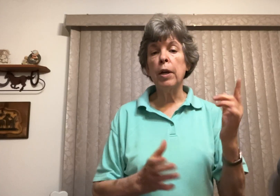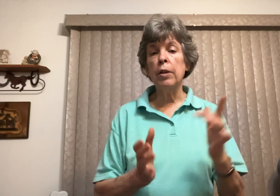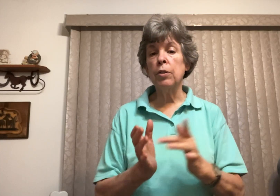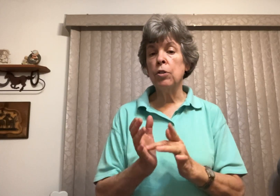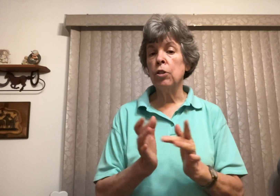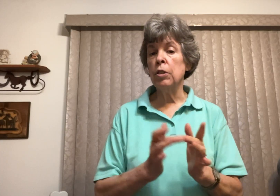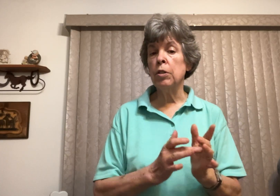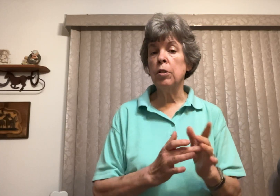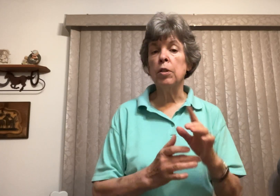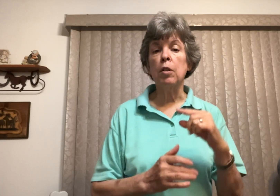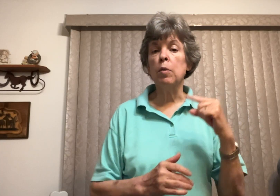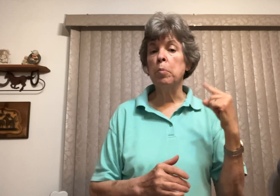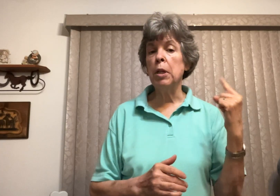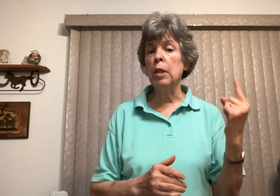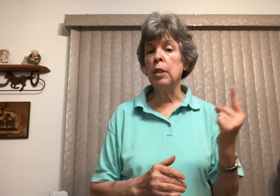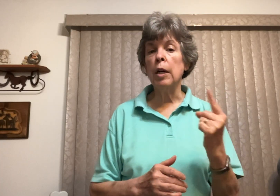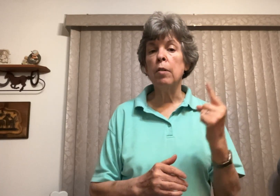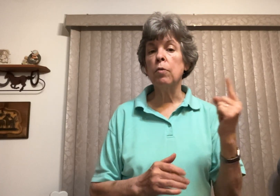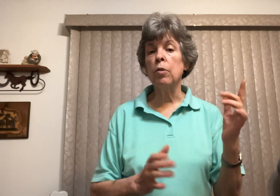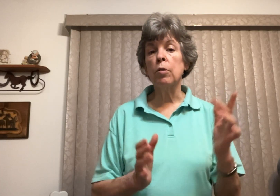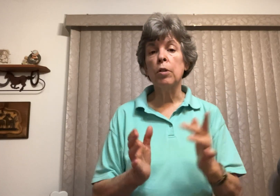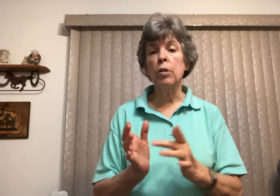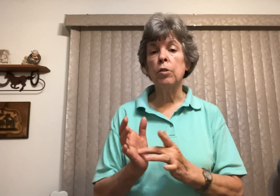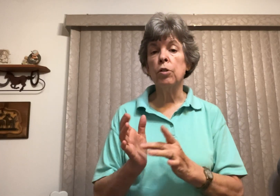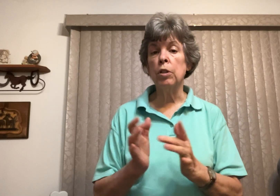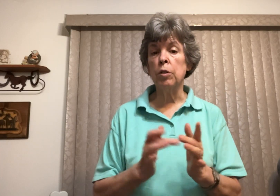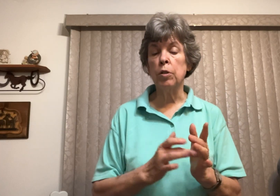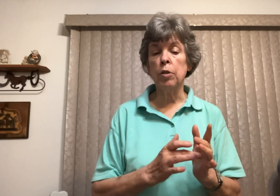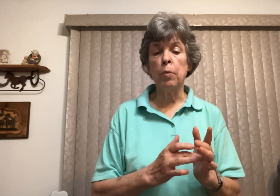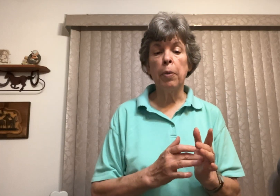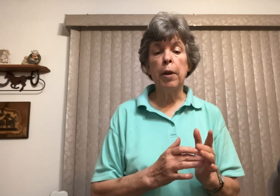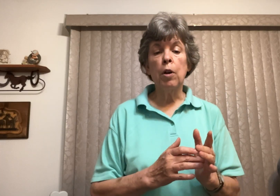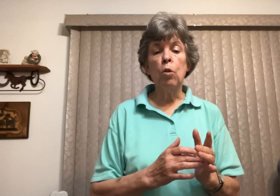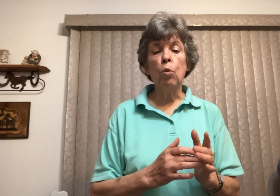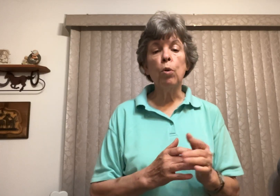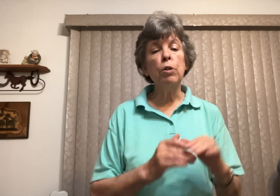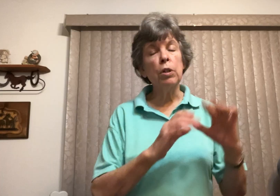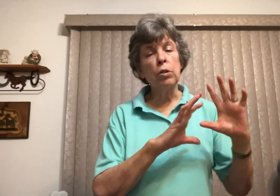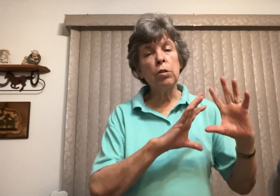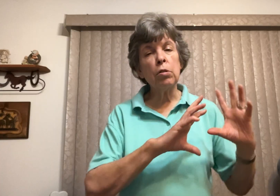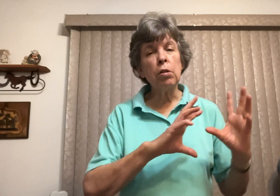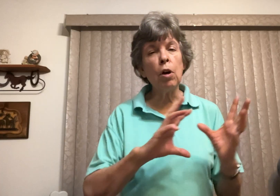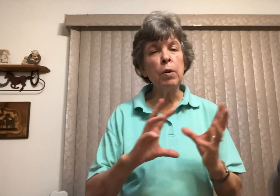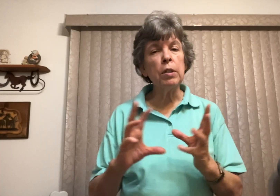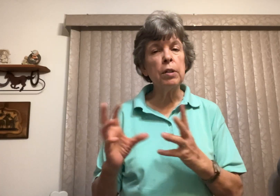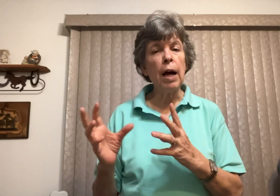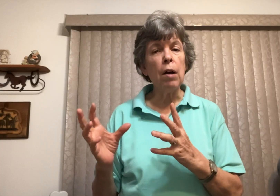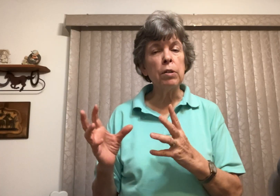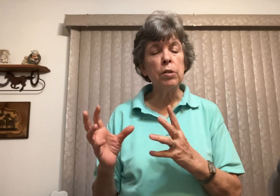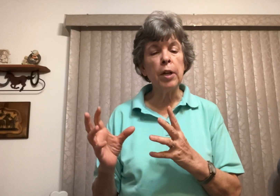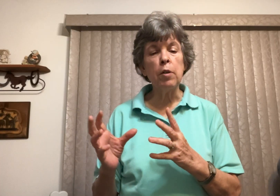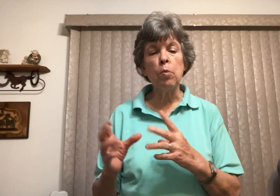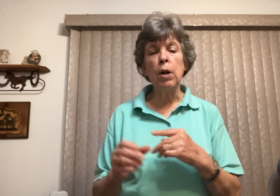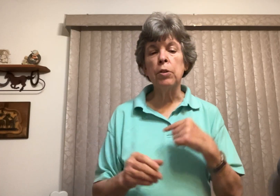always Jesus and repeat ever Jesus. Or you can slow it down and say it once.